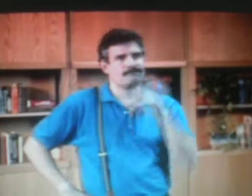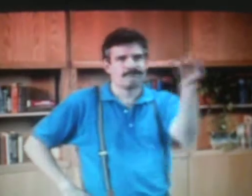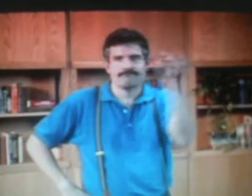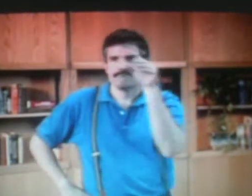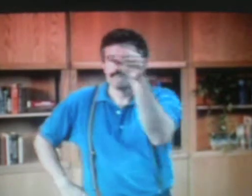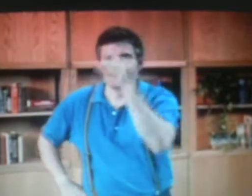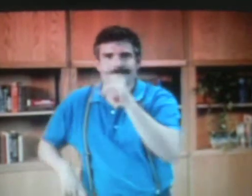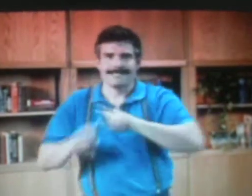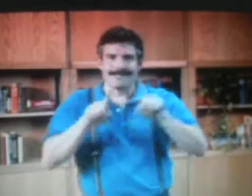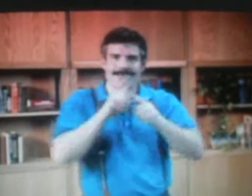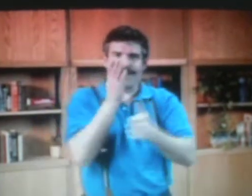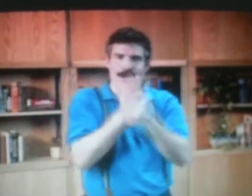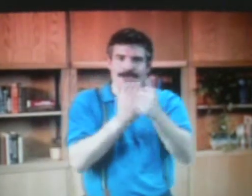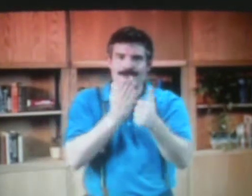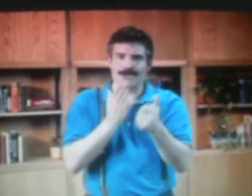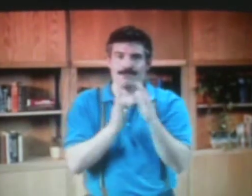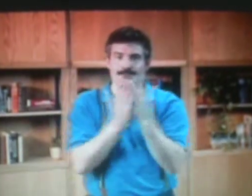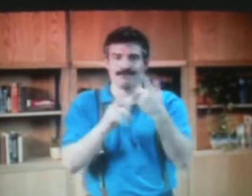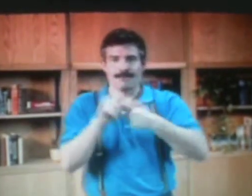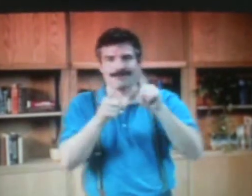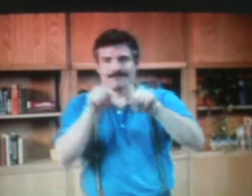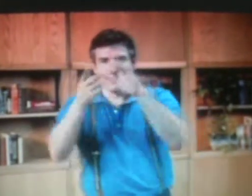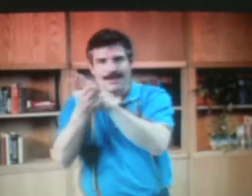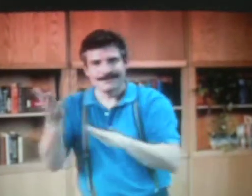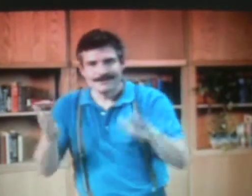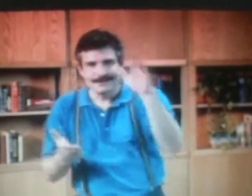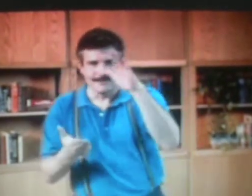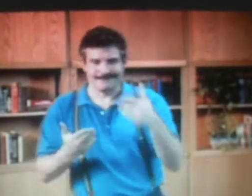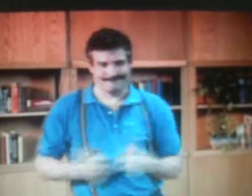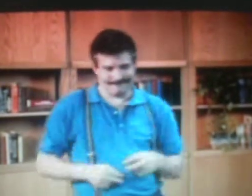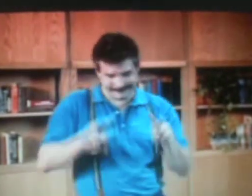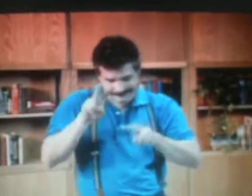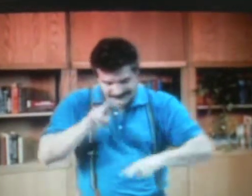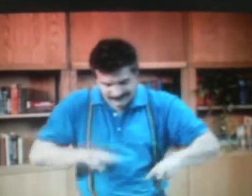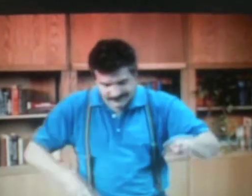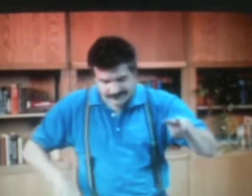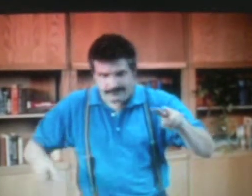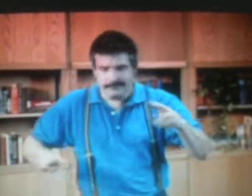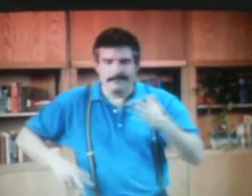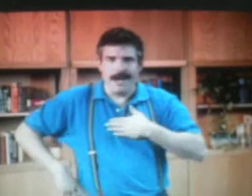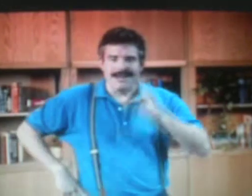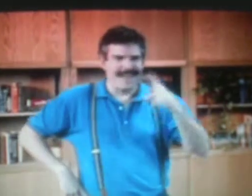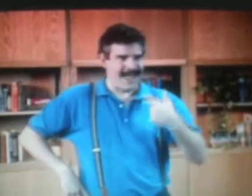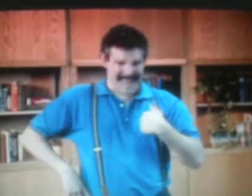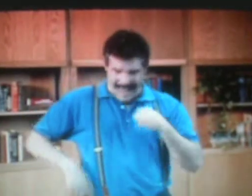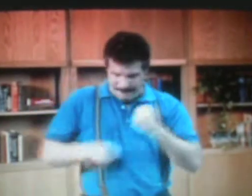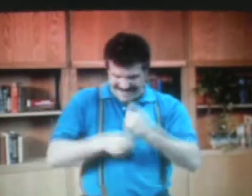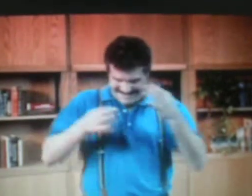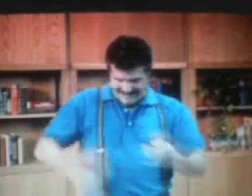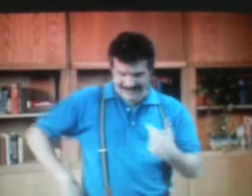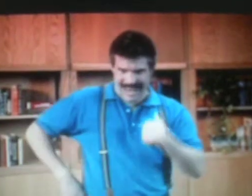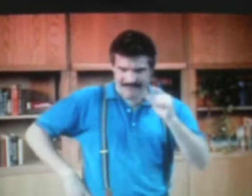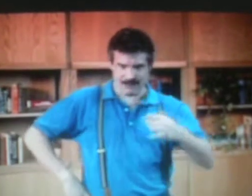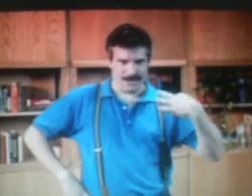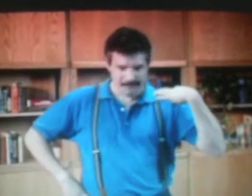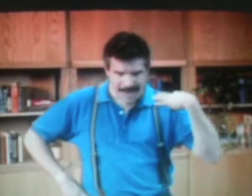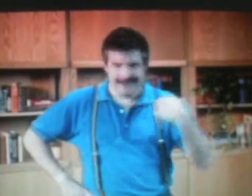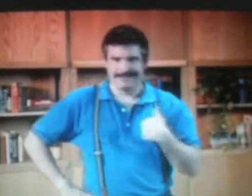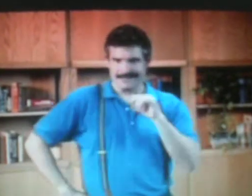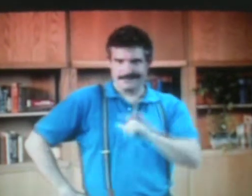went to the library and I grabbed different catalog books and I looked over and I found